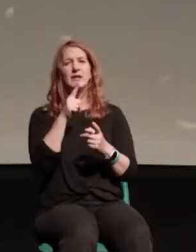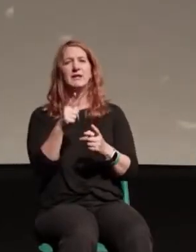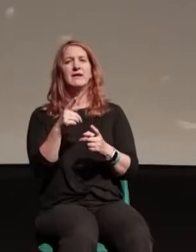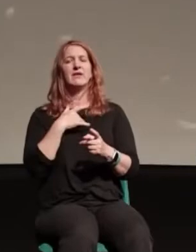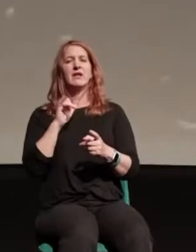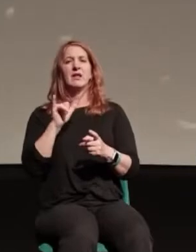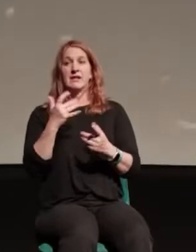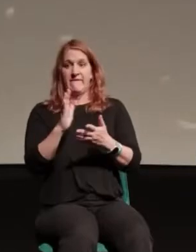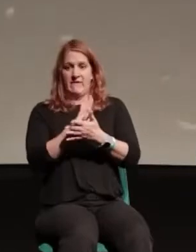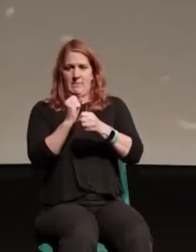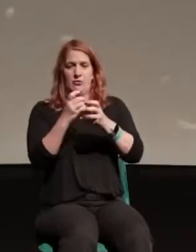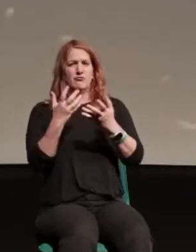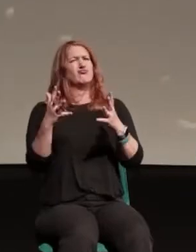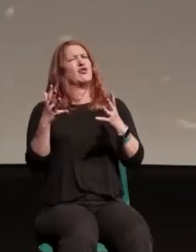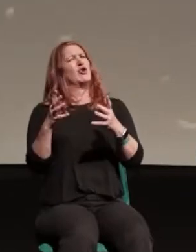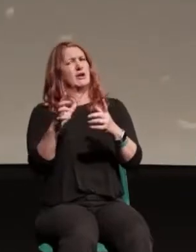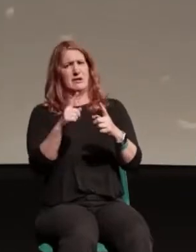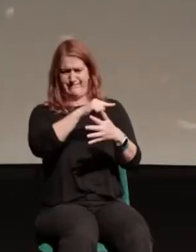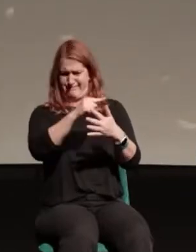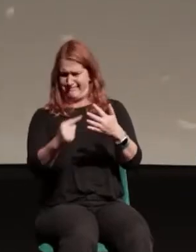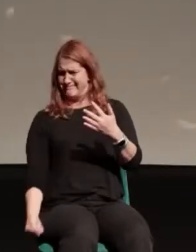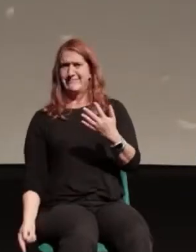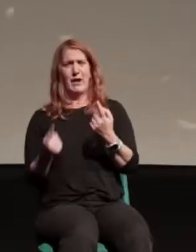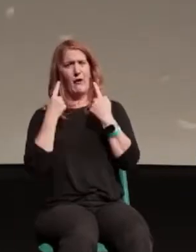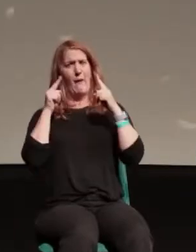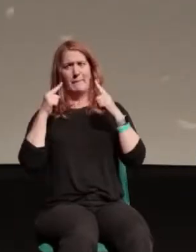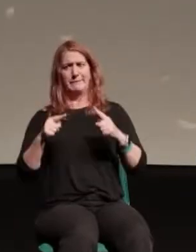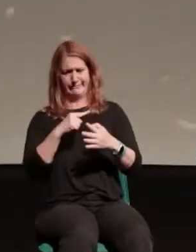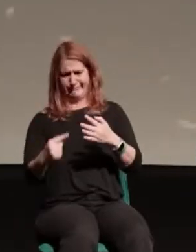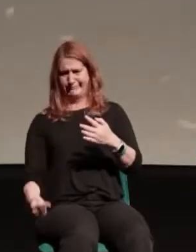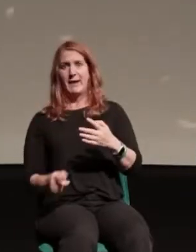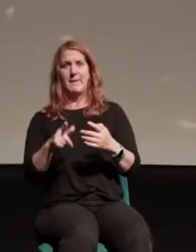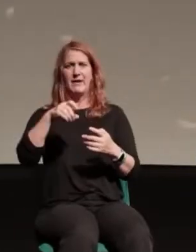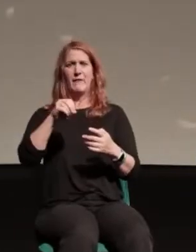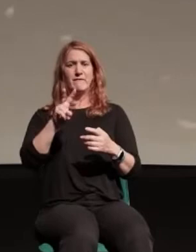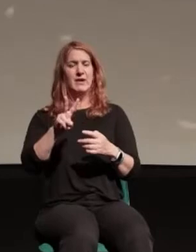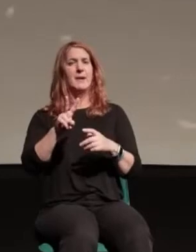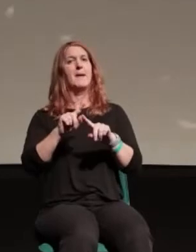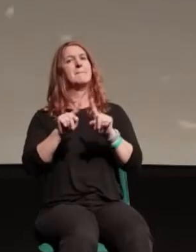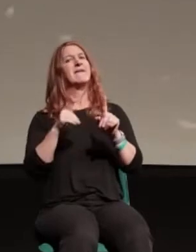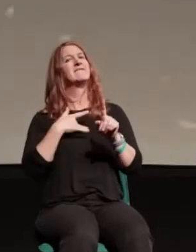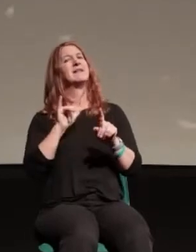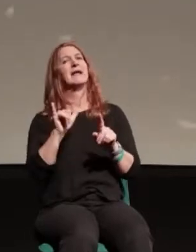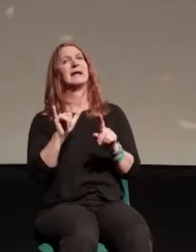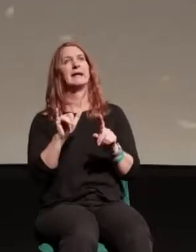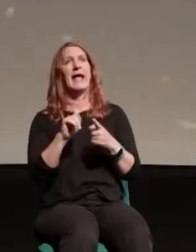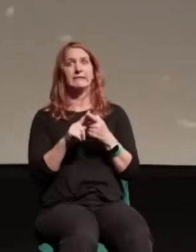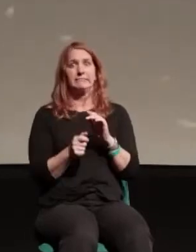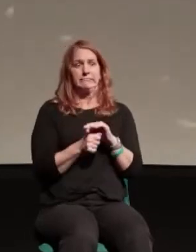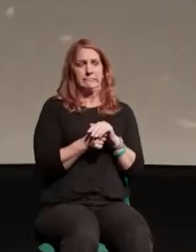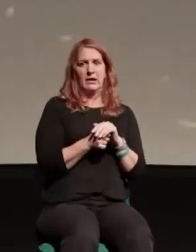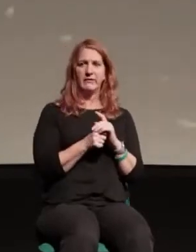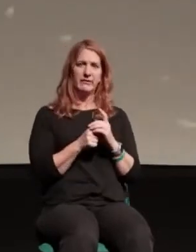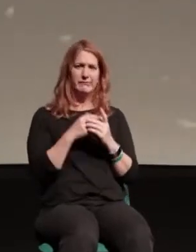are already doing all of these things on independent lens and POV, but they feel like they have to do it in the shadows